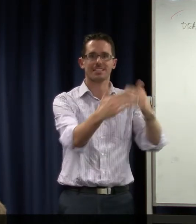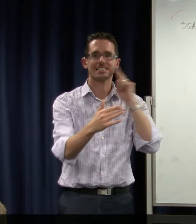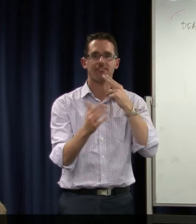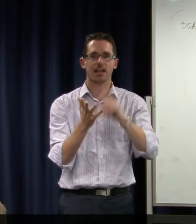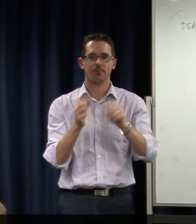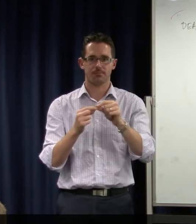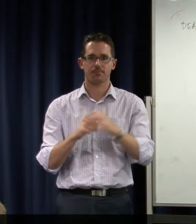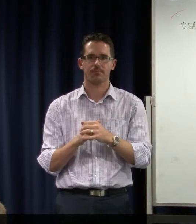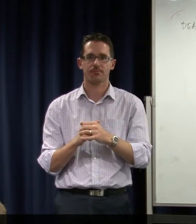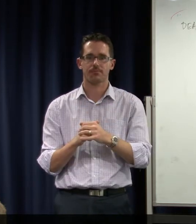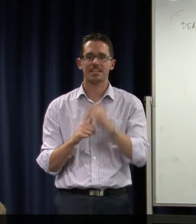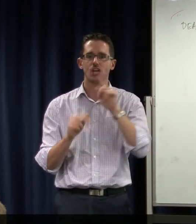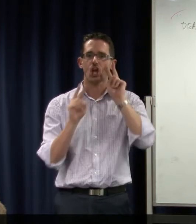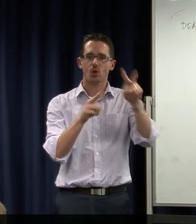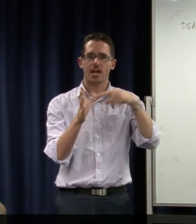an upstarting organisation, if Vicdeaf were to